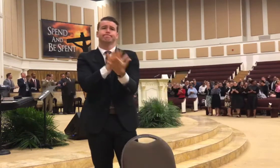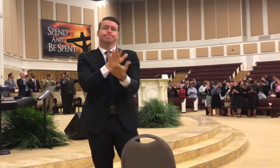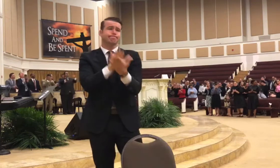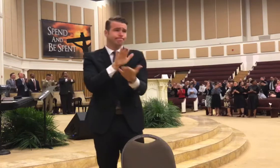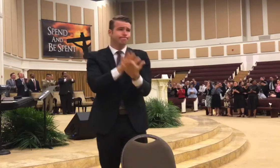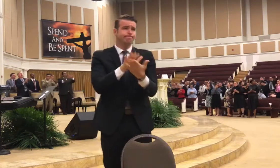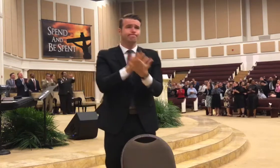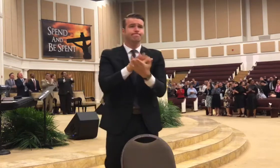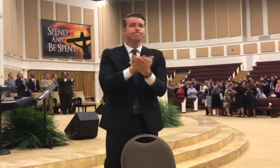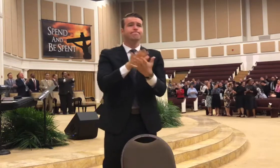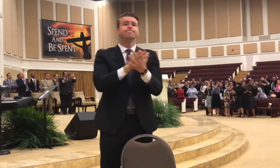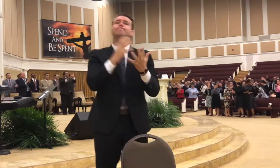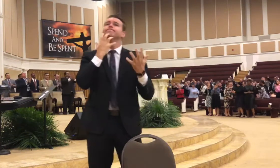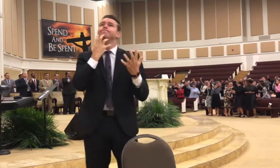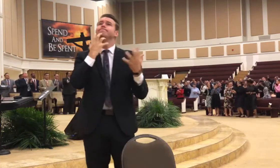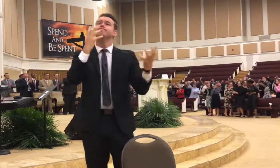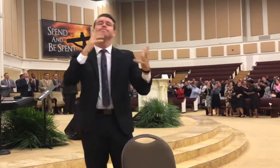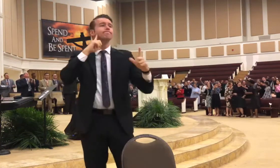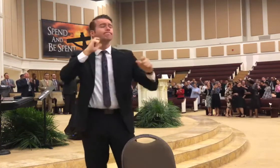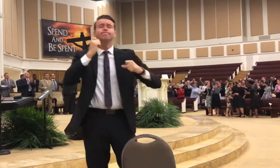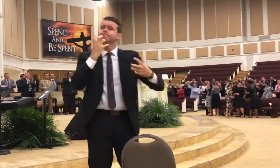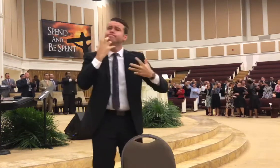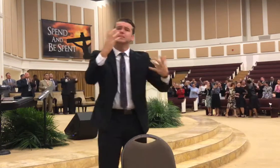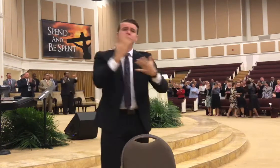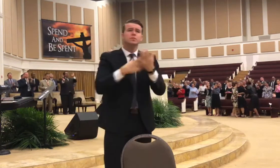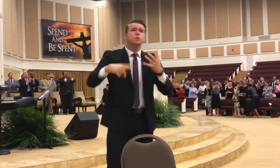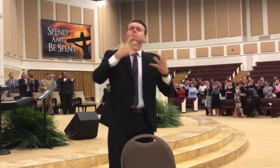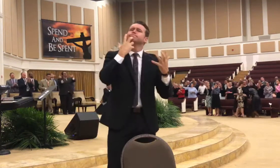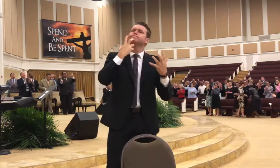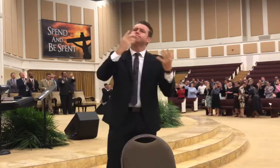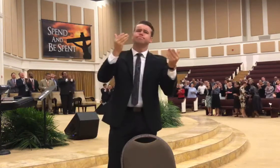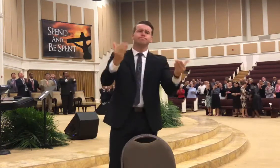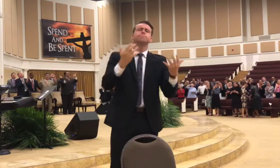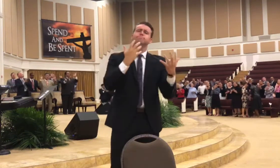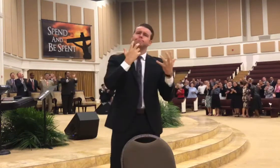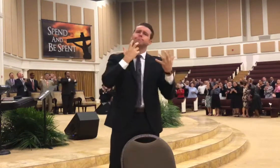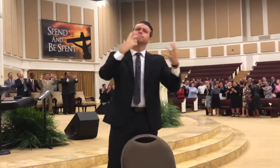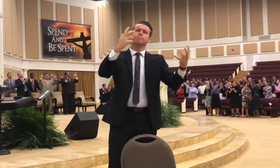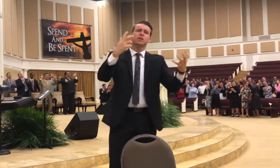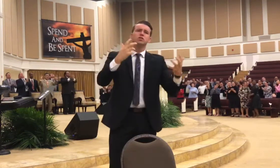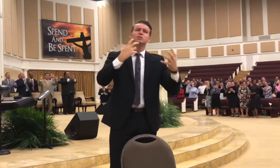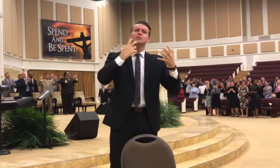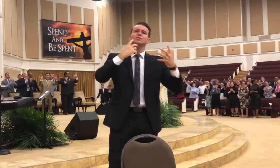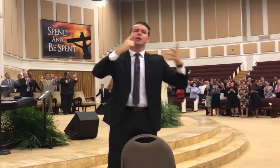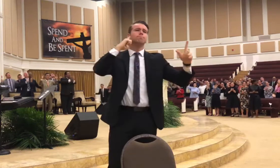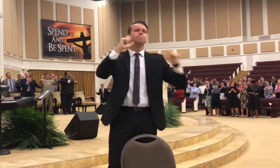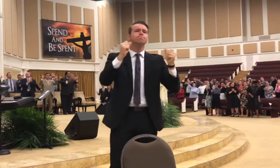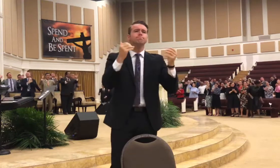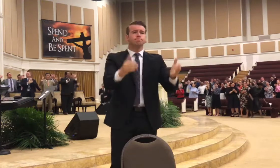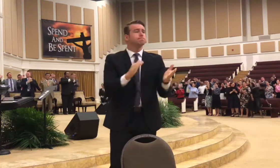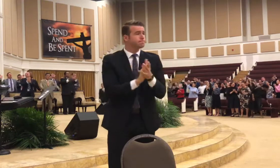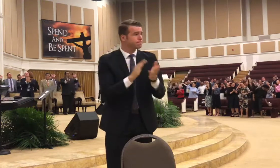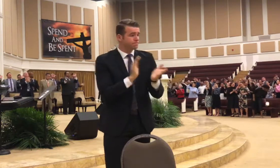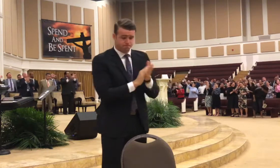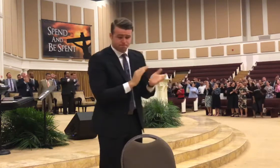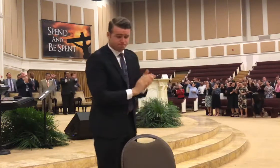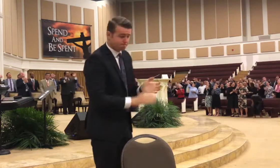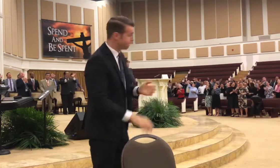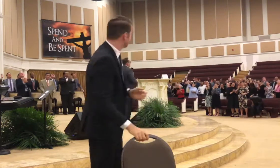people overhear your voice. Come on, some of you ain't shouting. Come on, shout with that voice.